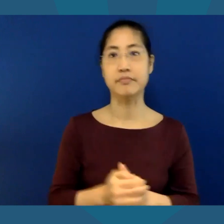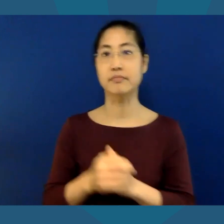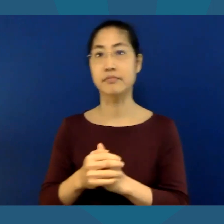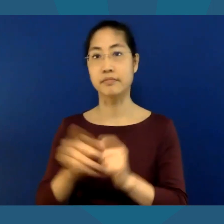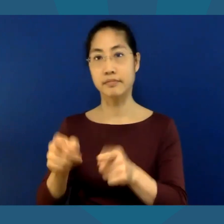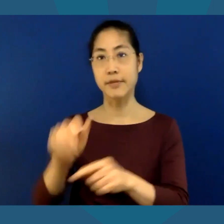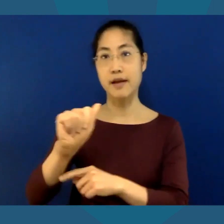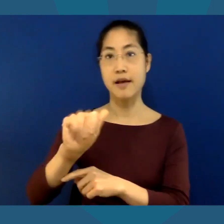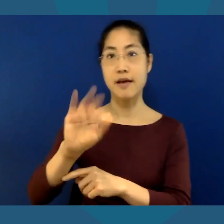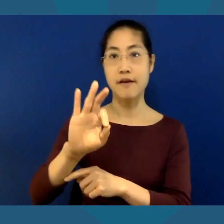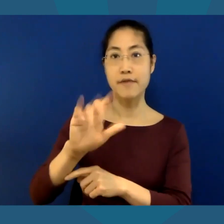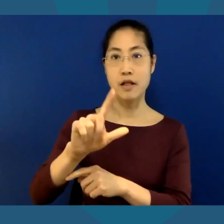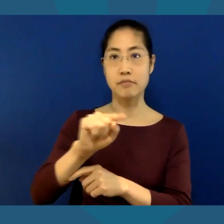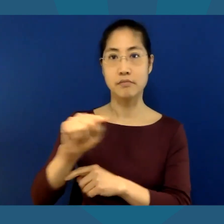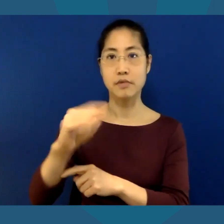AFL-CIO,